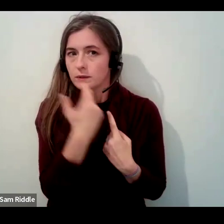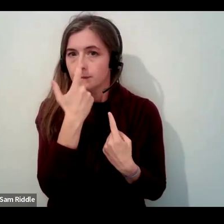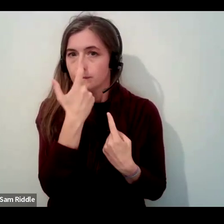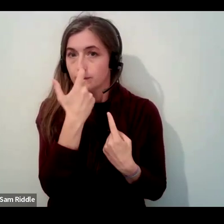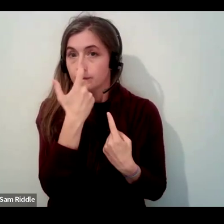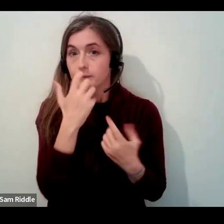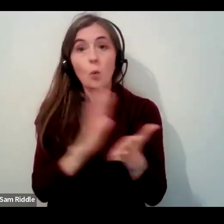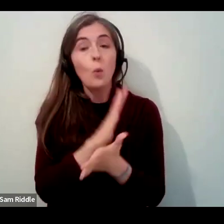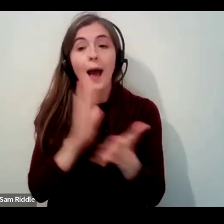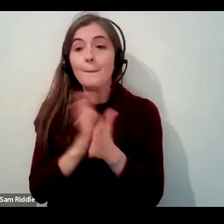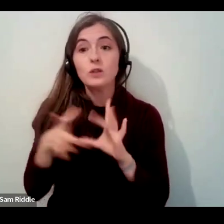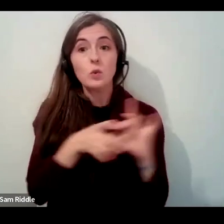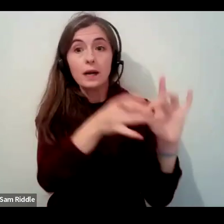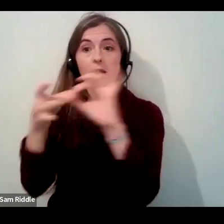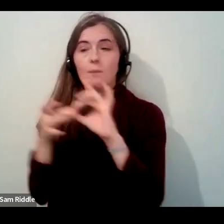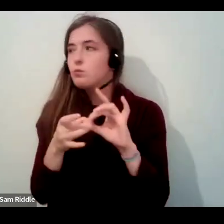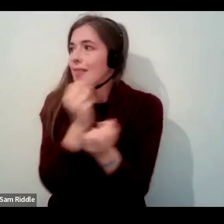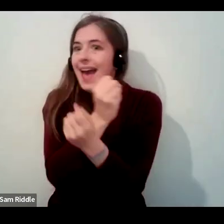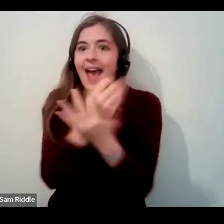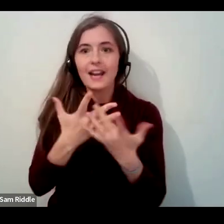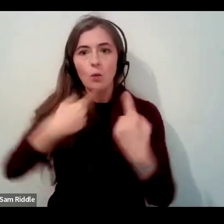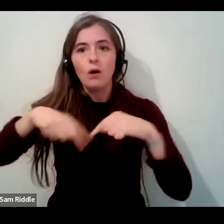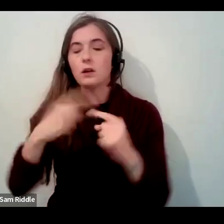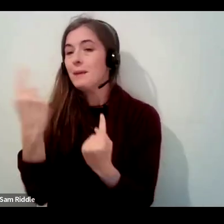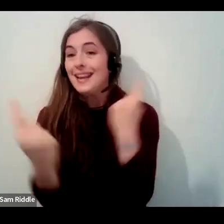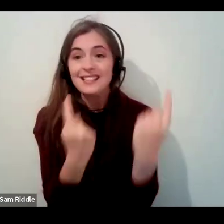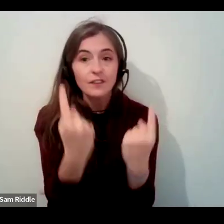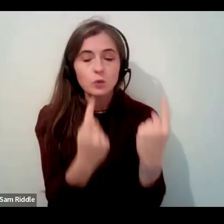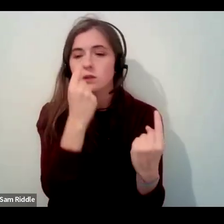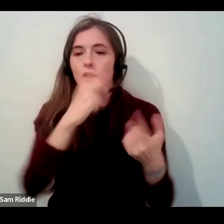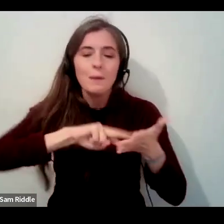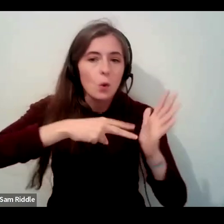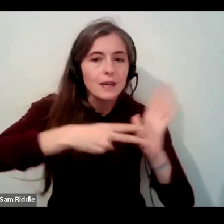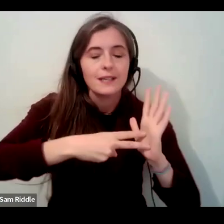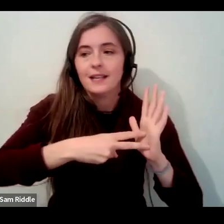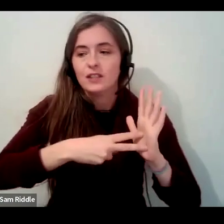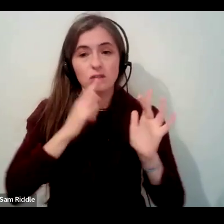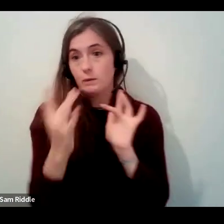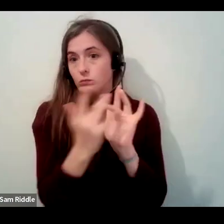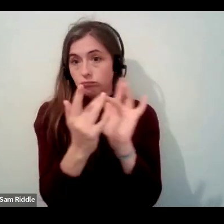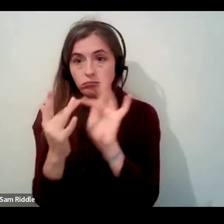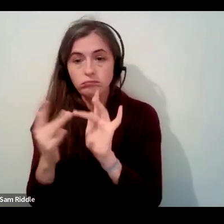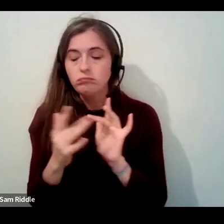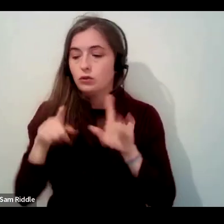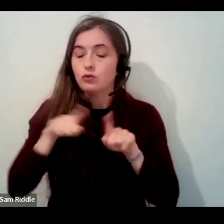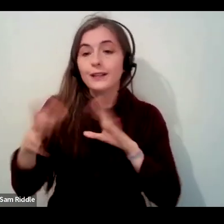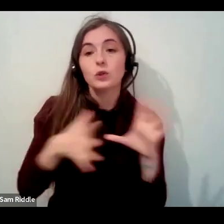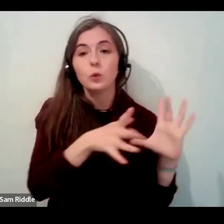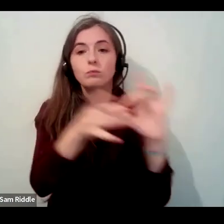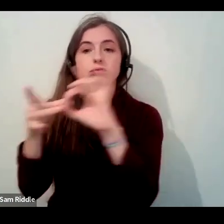We're very happy to collaborate with anyone on our campaign. Individuals, organisations will be in touch and trying to be joined in